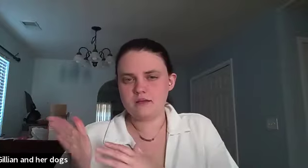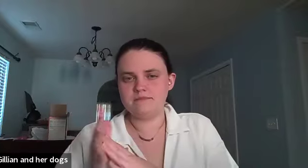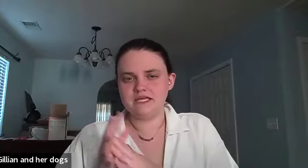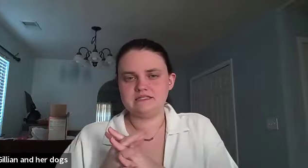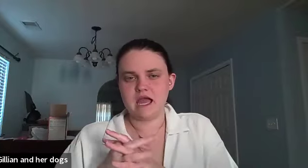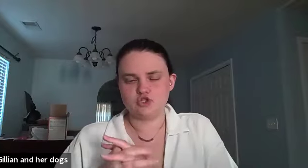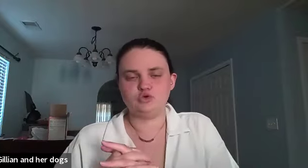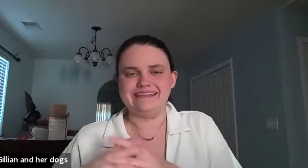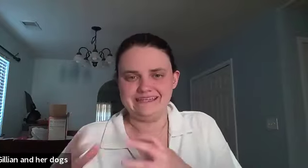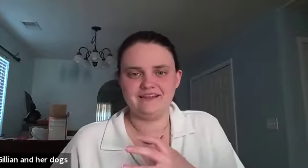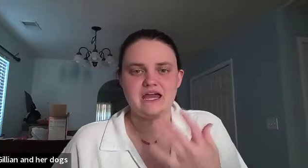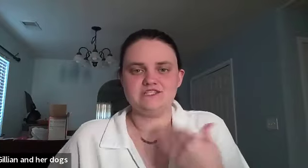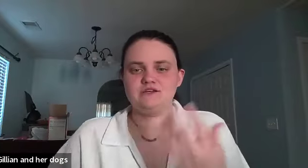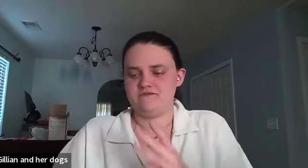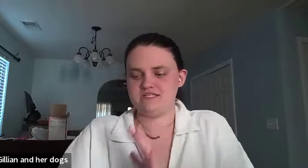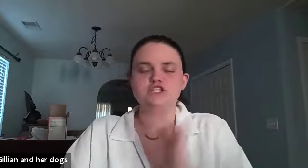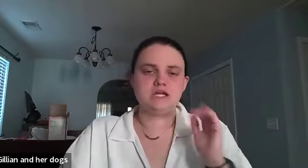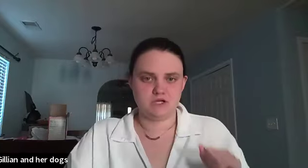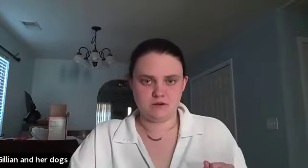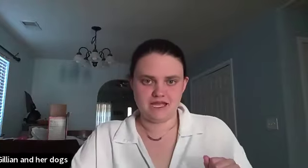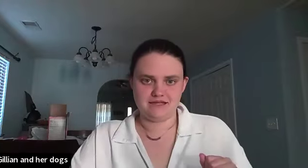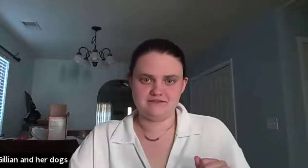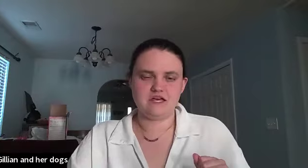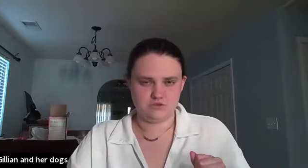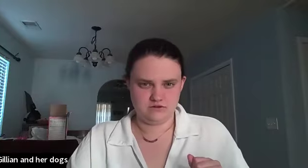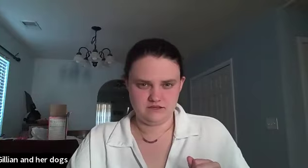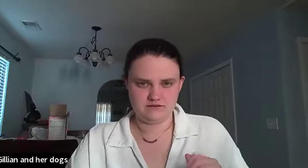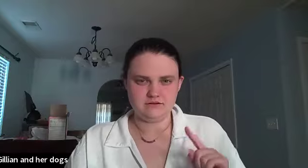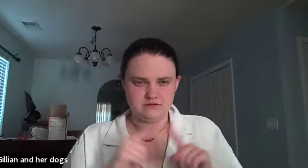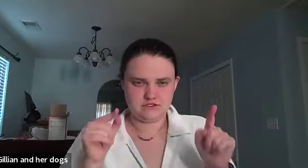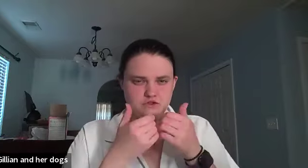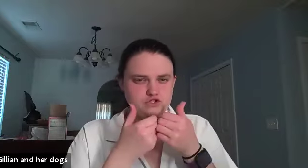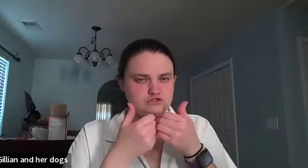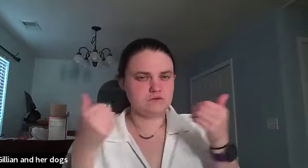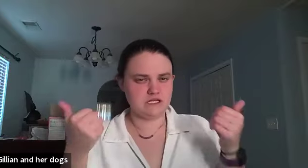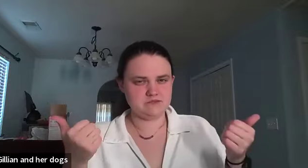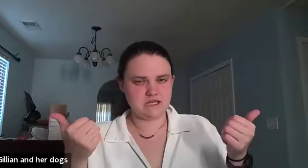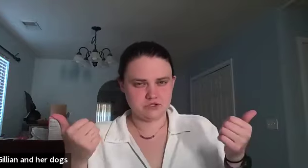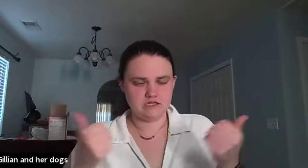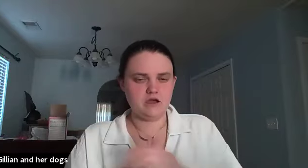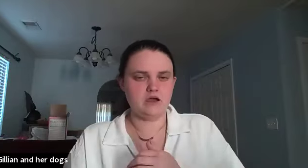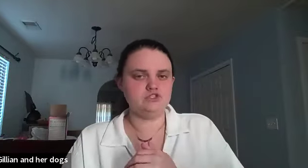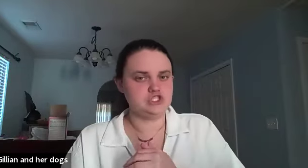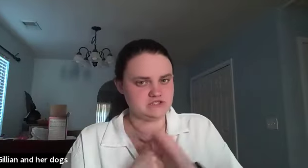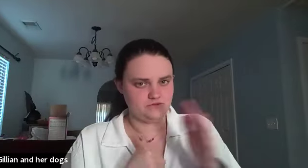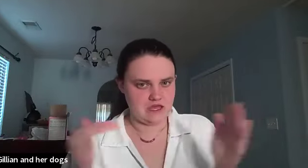hot means actual heat. Like that is, if I touch it, I'm going to burn my hand, that sort of thing. So those you do want to keep separate, just for